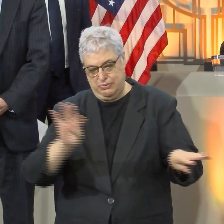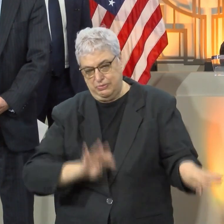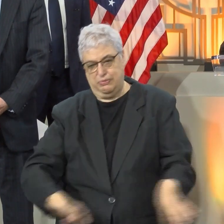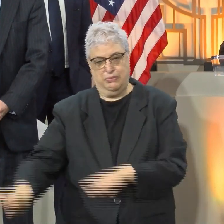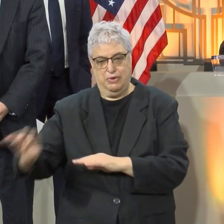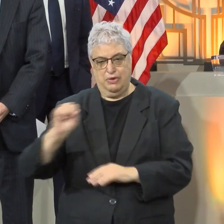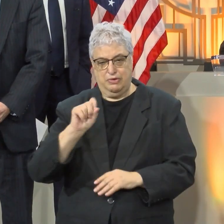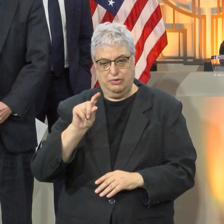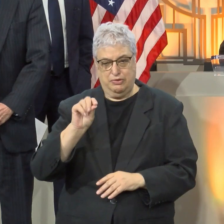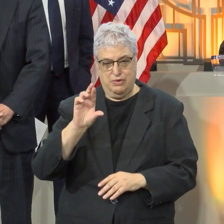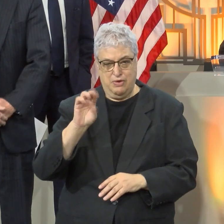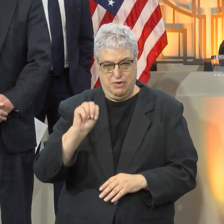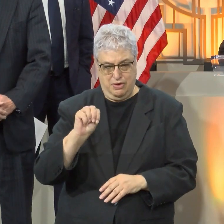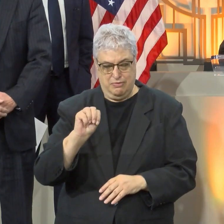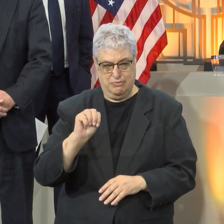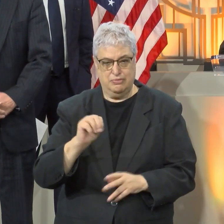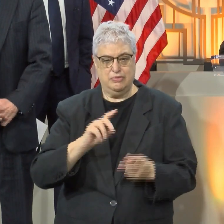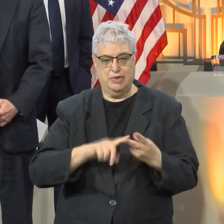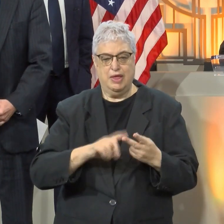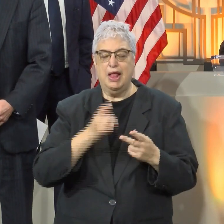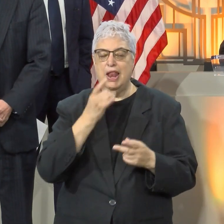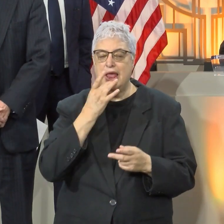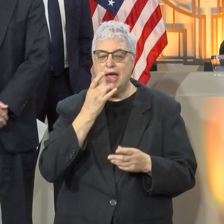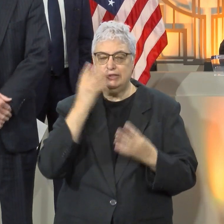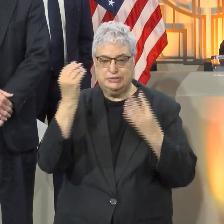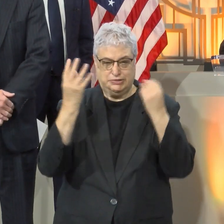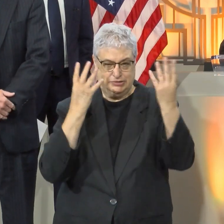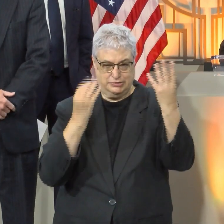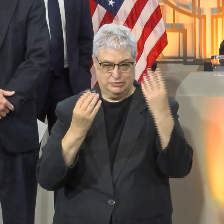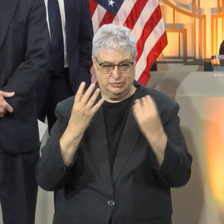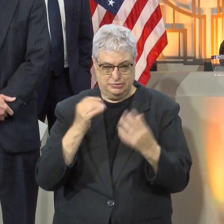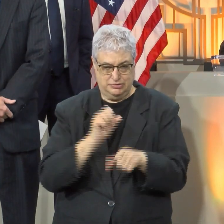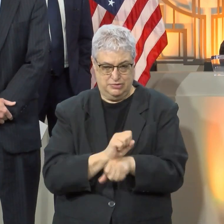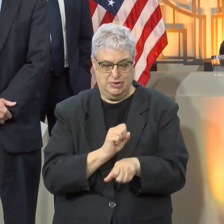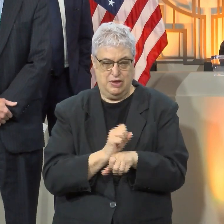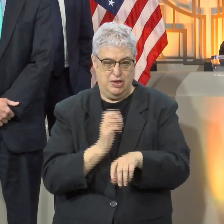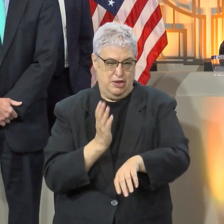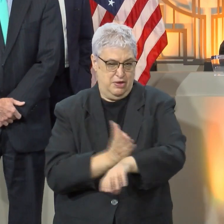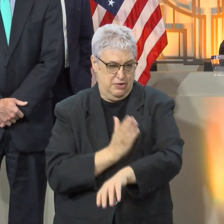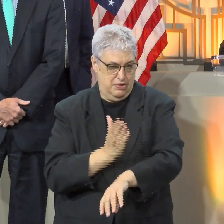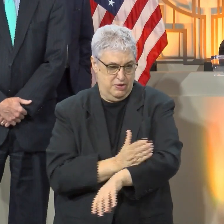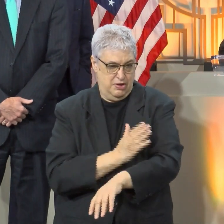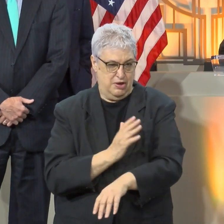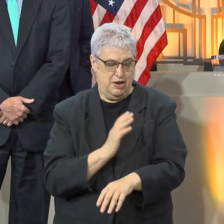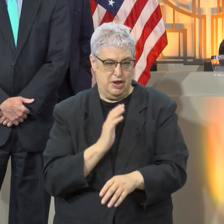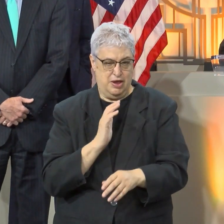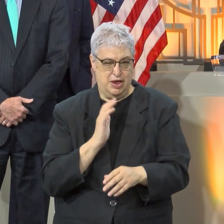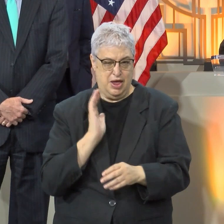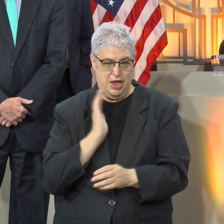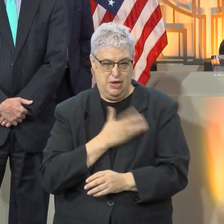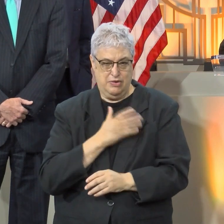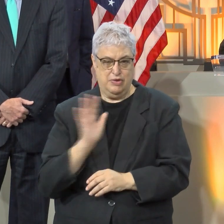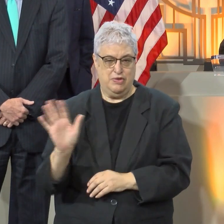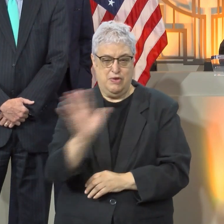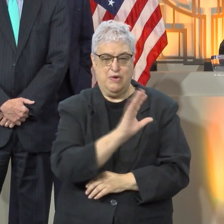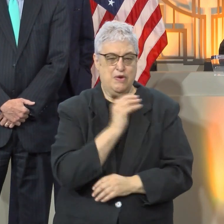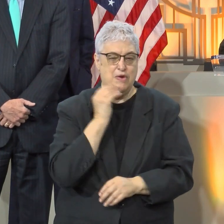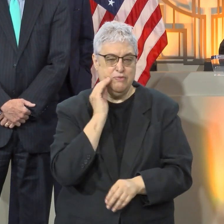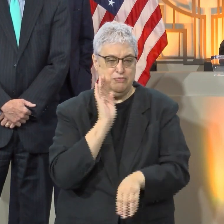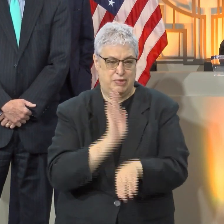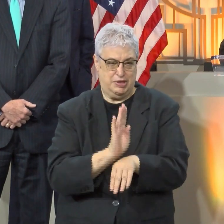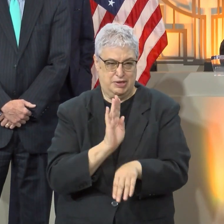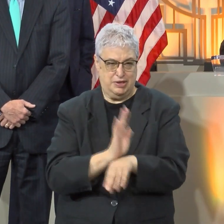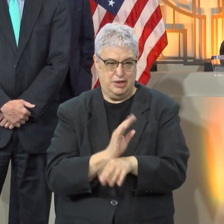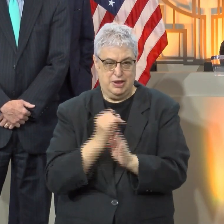that our streets and traffic signals are operational. We make sure that construction, whether our public infrastructure or your homes and businesses,